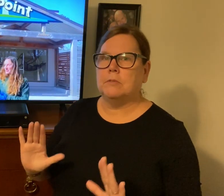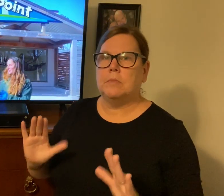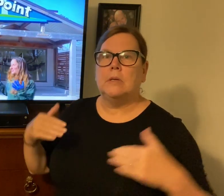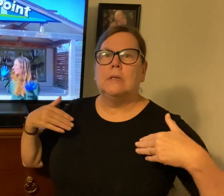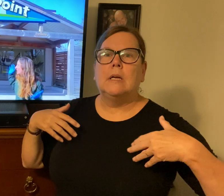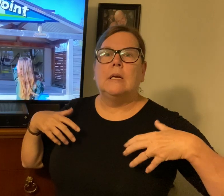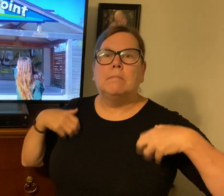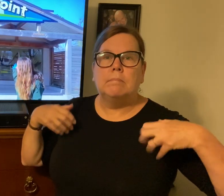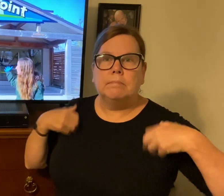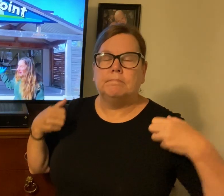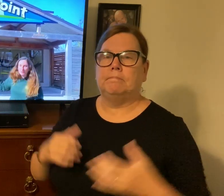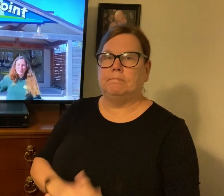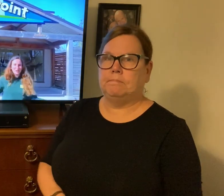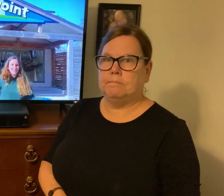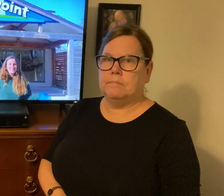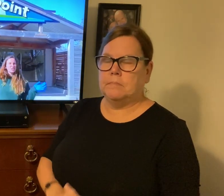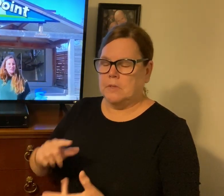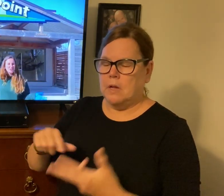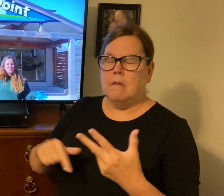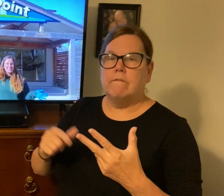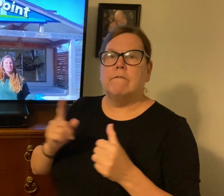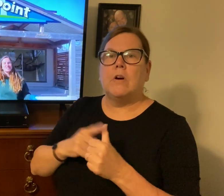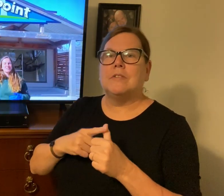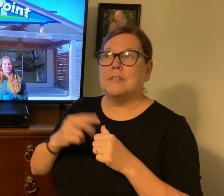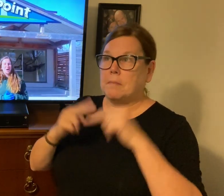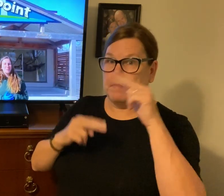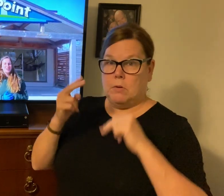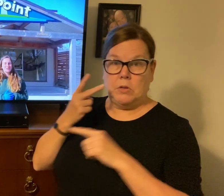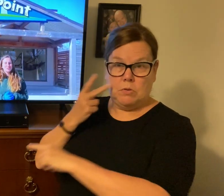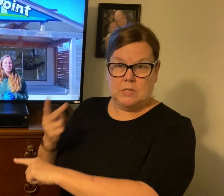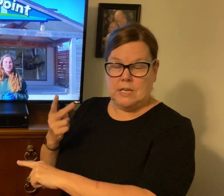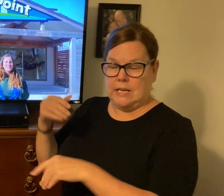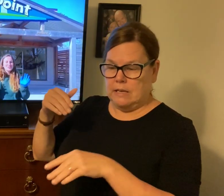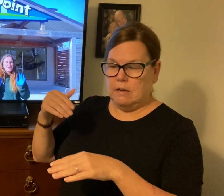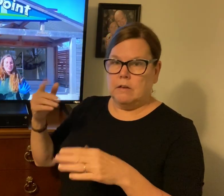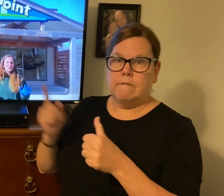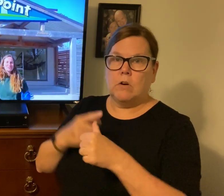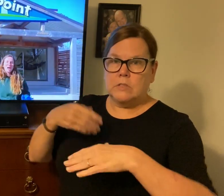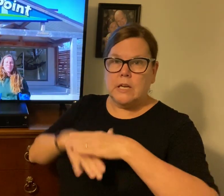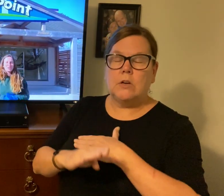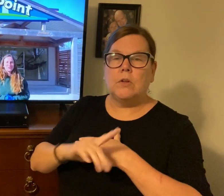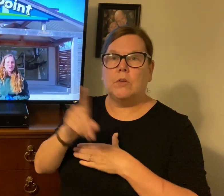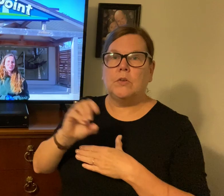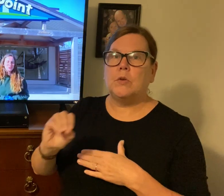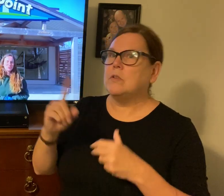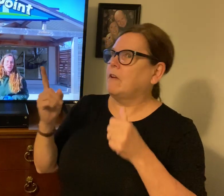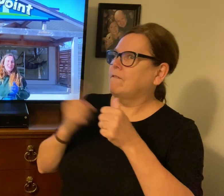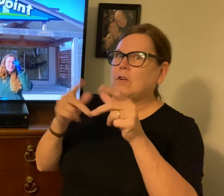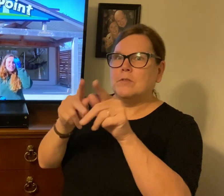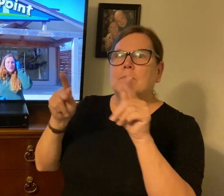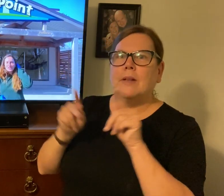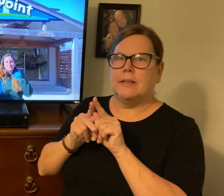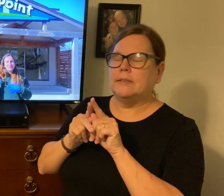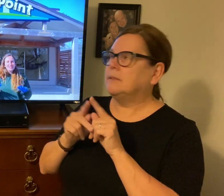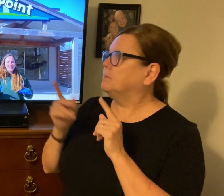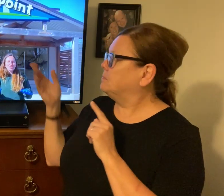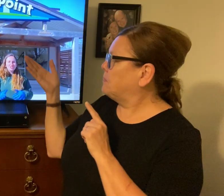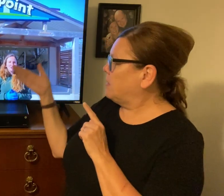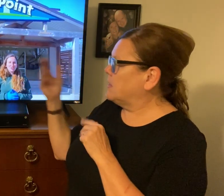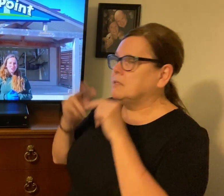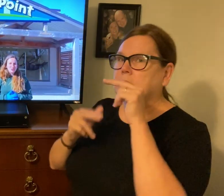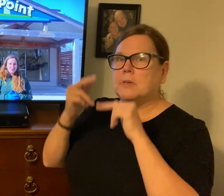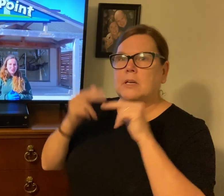But first, I'm just going to introduce you to our building. It's the first thing that you see when you come in the zoo, so it's your first stop on your virtual tour. So this